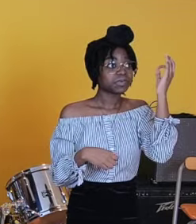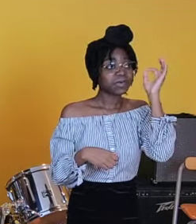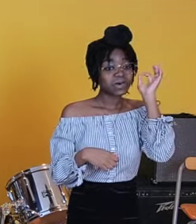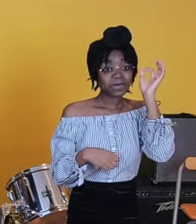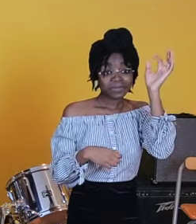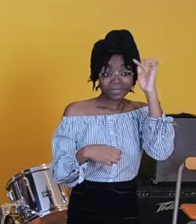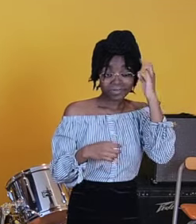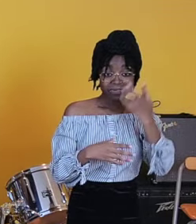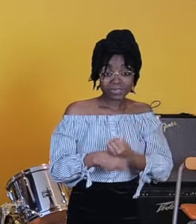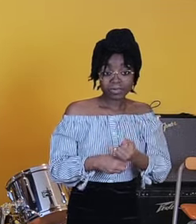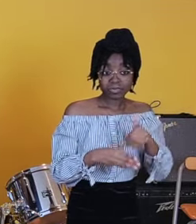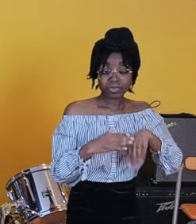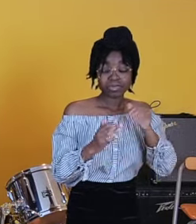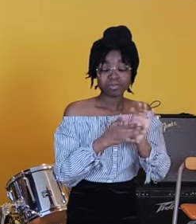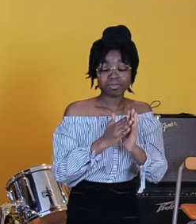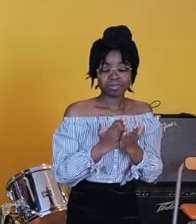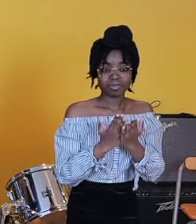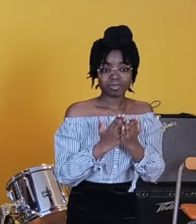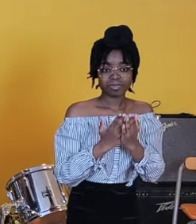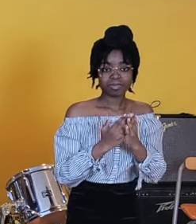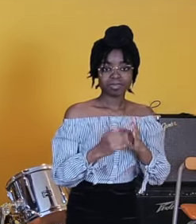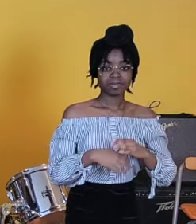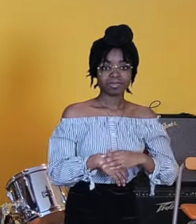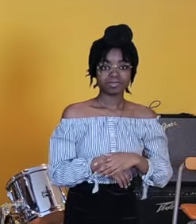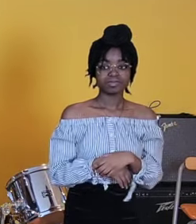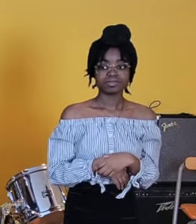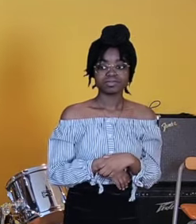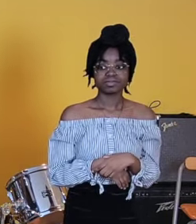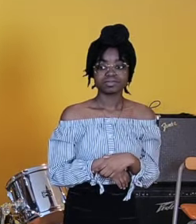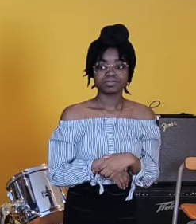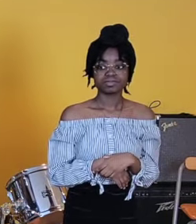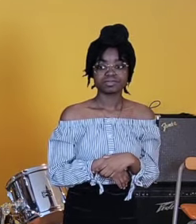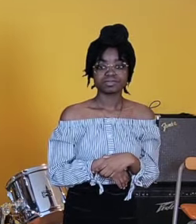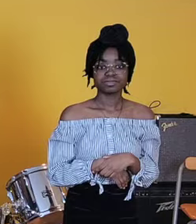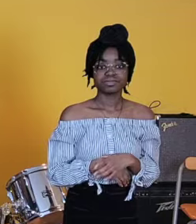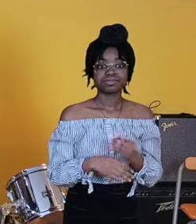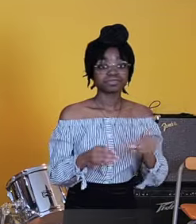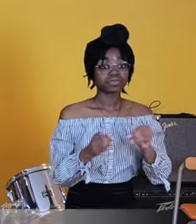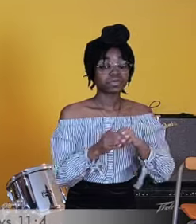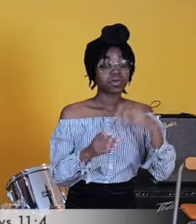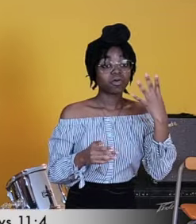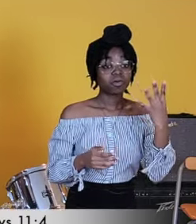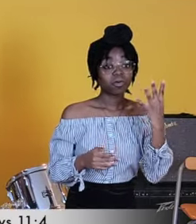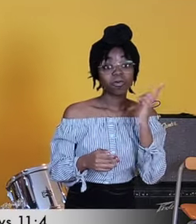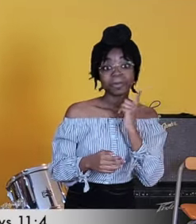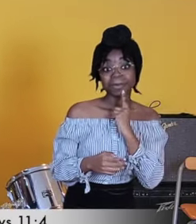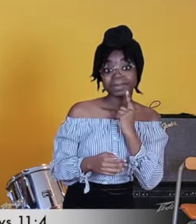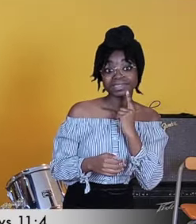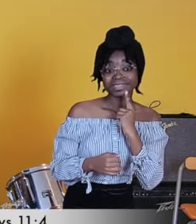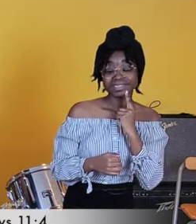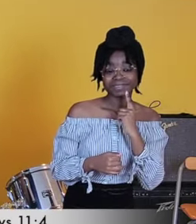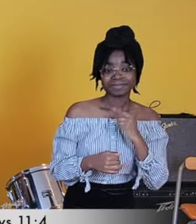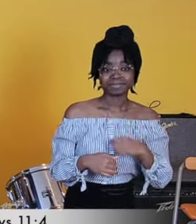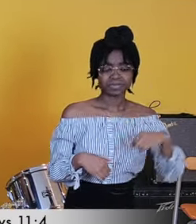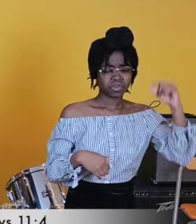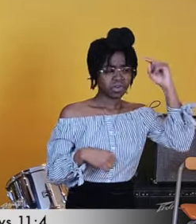Hebrews 11, verse 4. Verse 4 says,